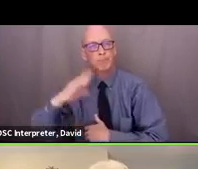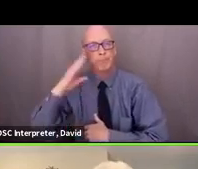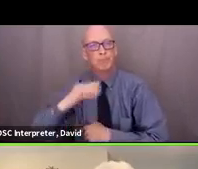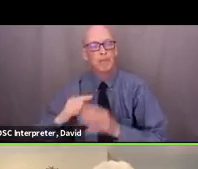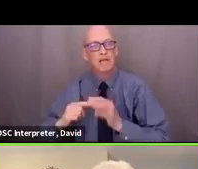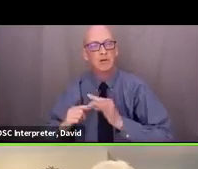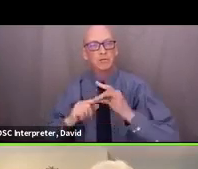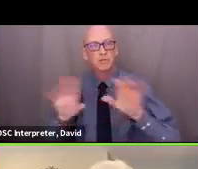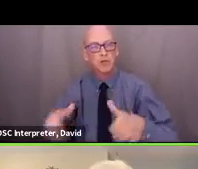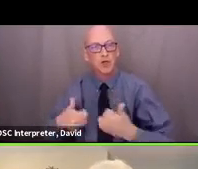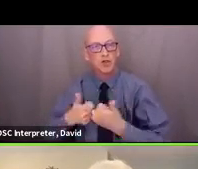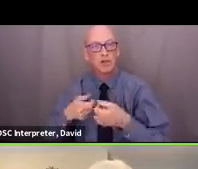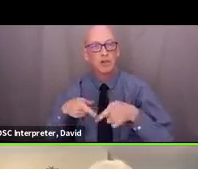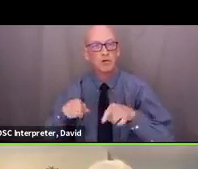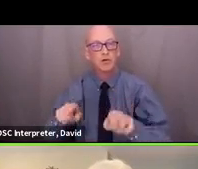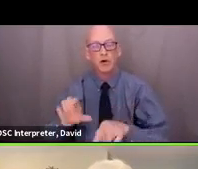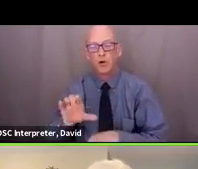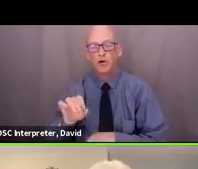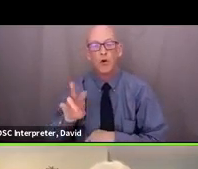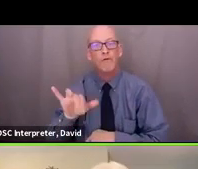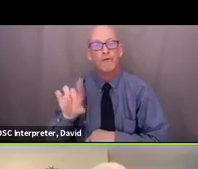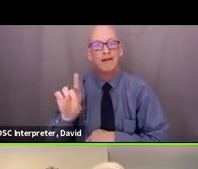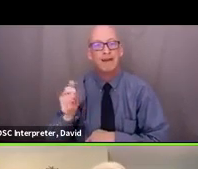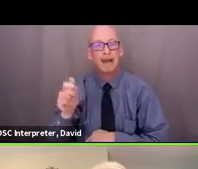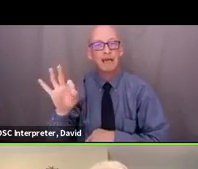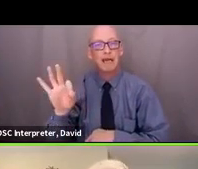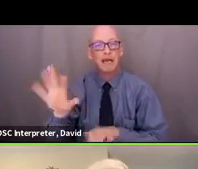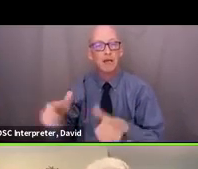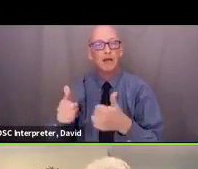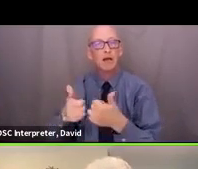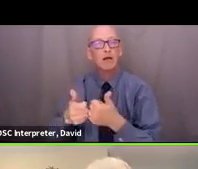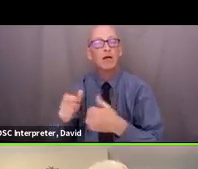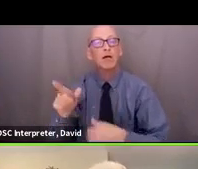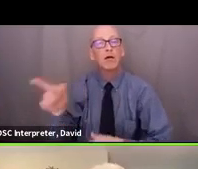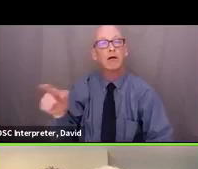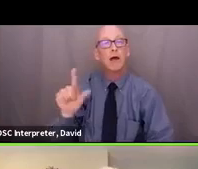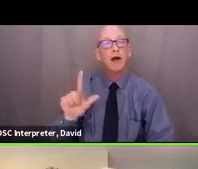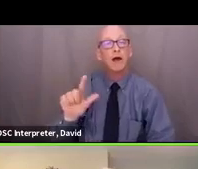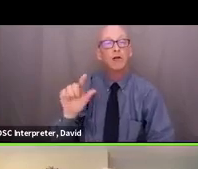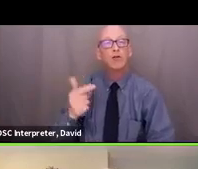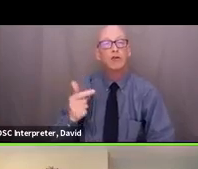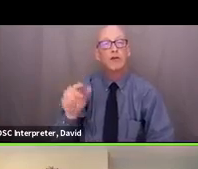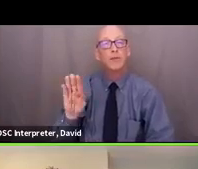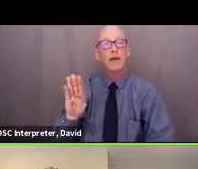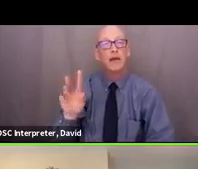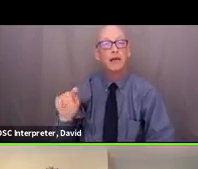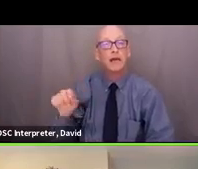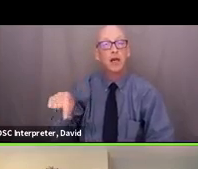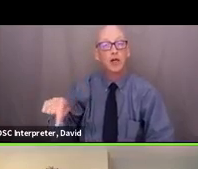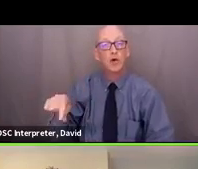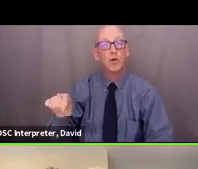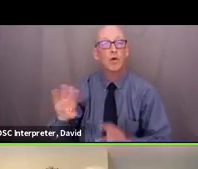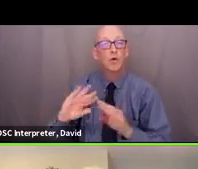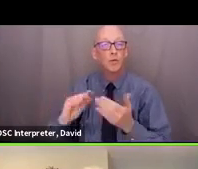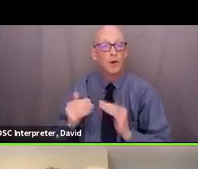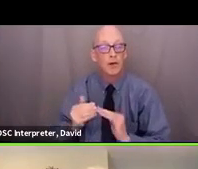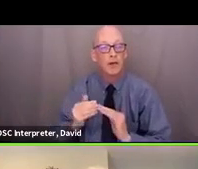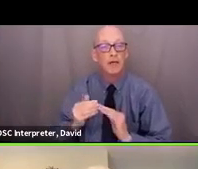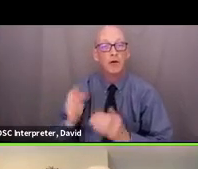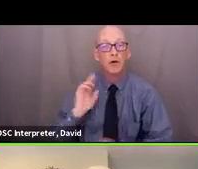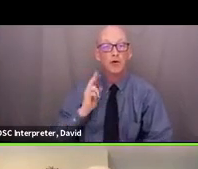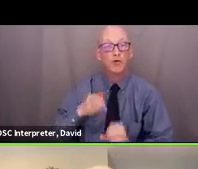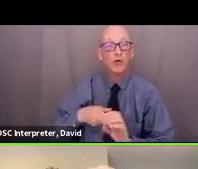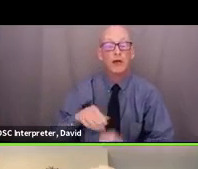unique challenges during the COVID-19 crisis, the LGBTQ community. Joining us today, Sheena Barnes, Executive Director